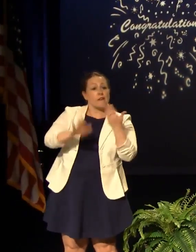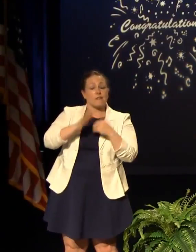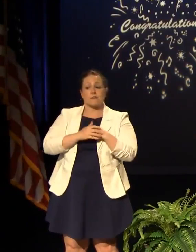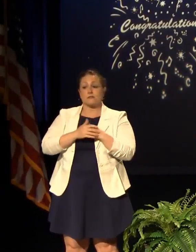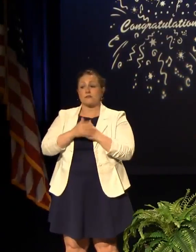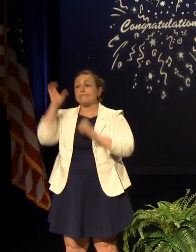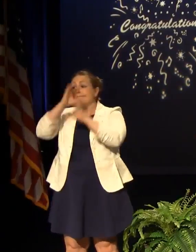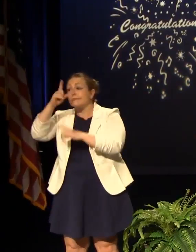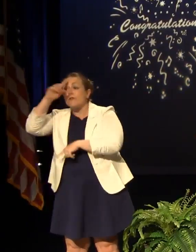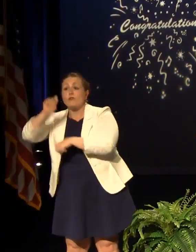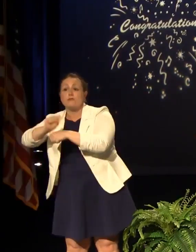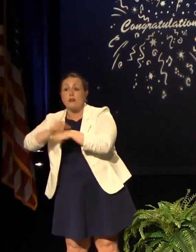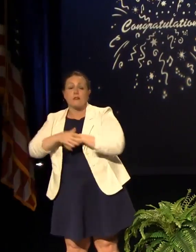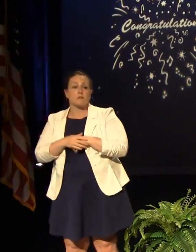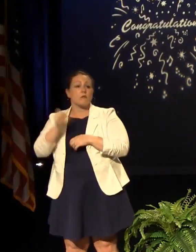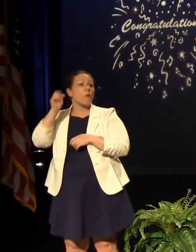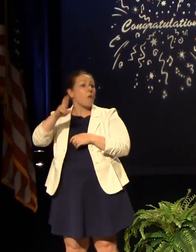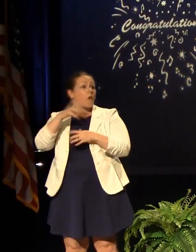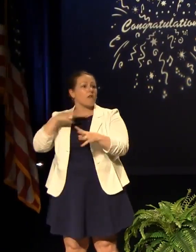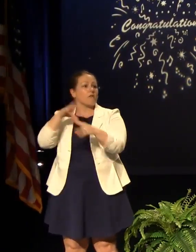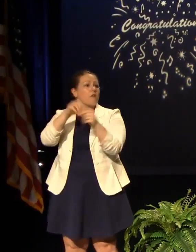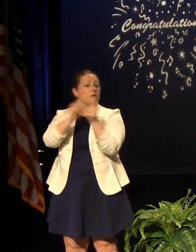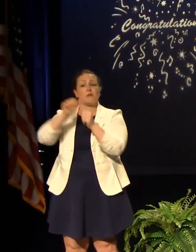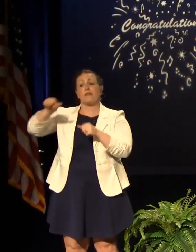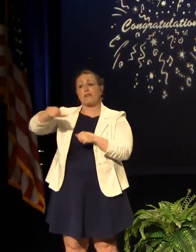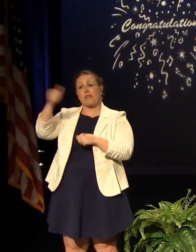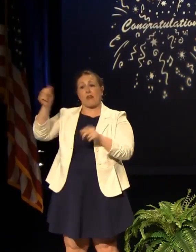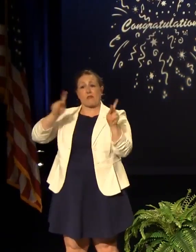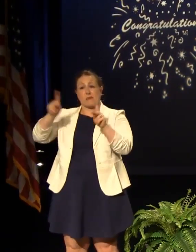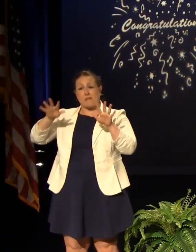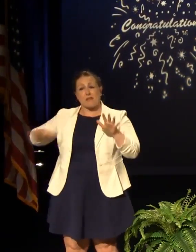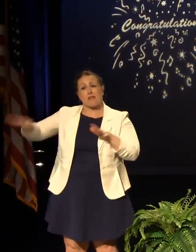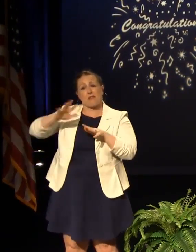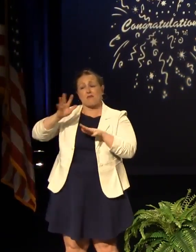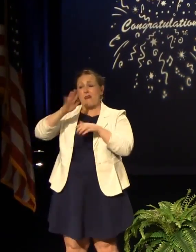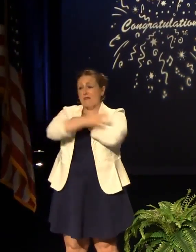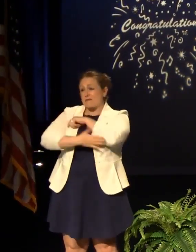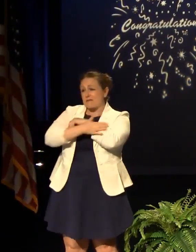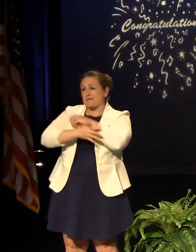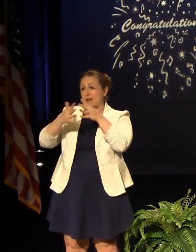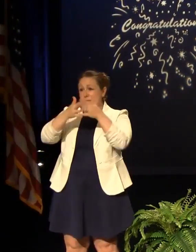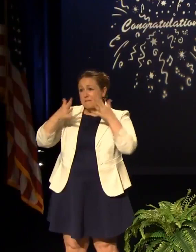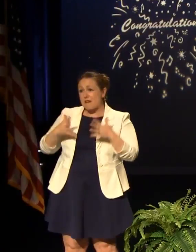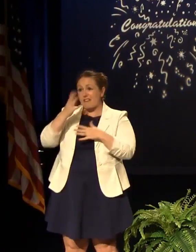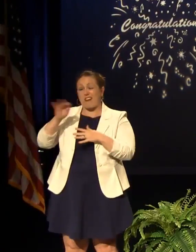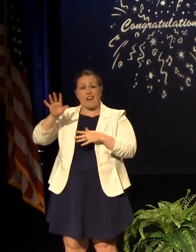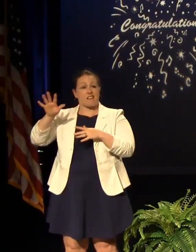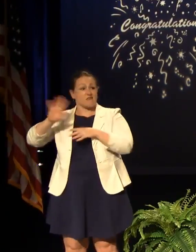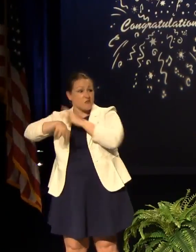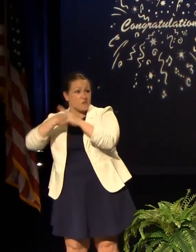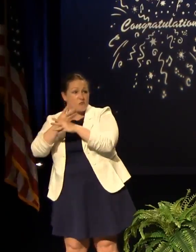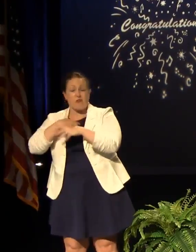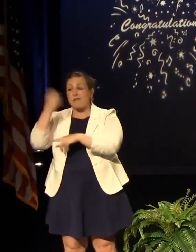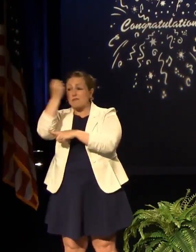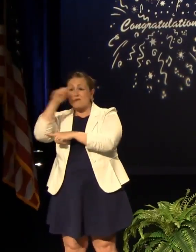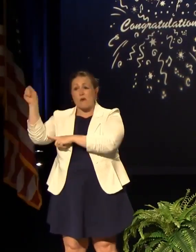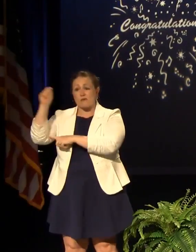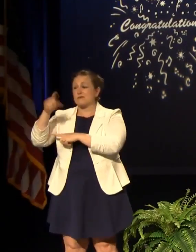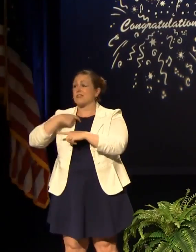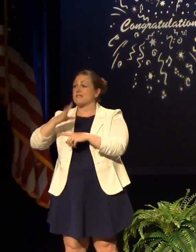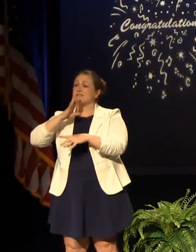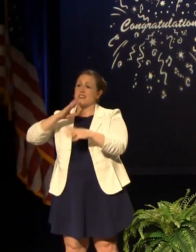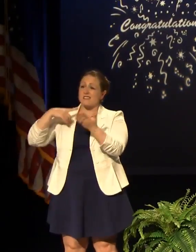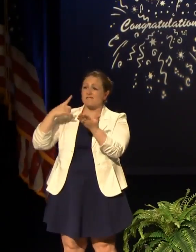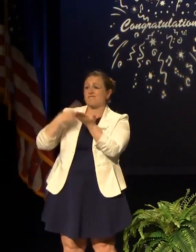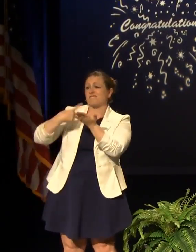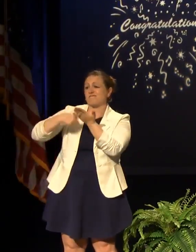of people across the country and beyond who are raising their voices against racism and inequality while we've been tucked away in our bedrooms.